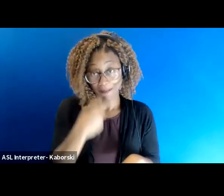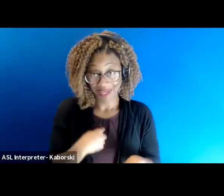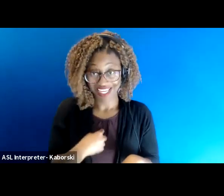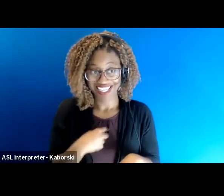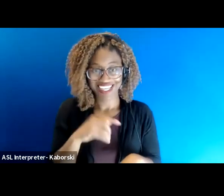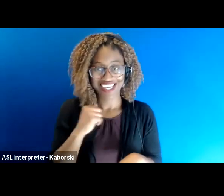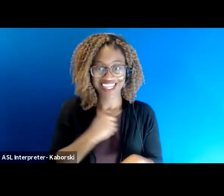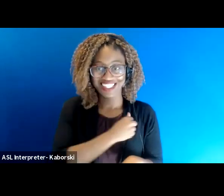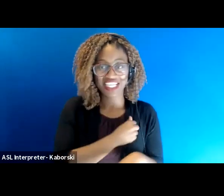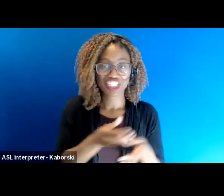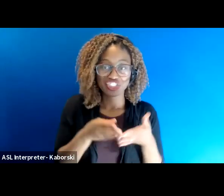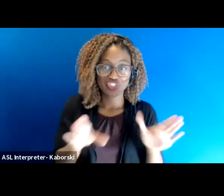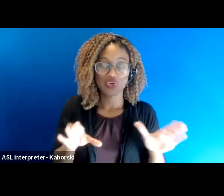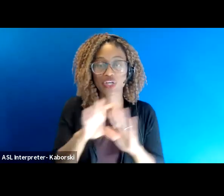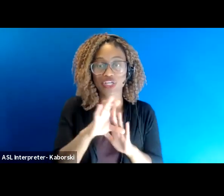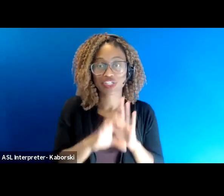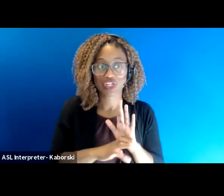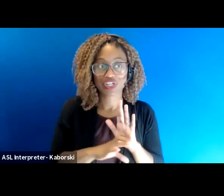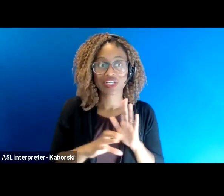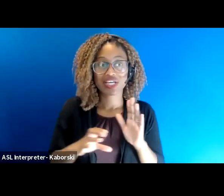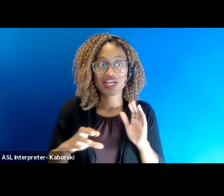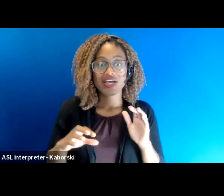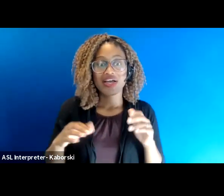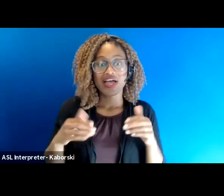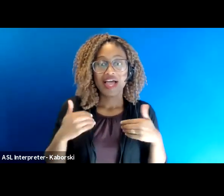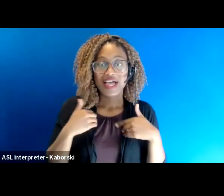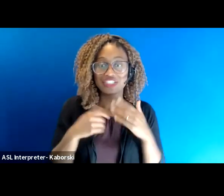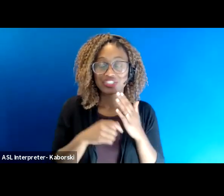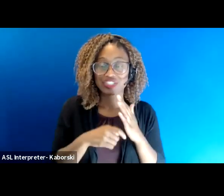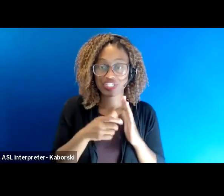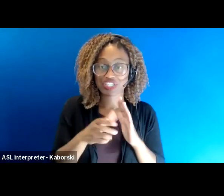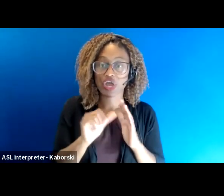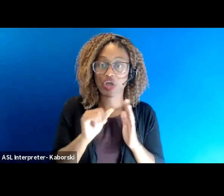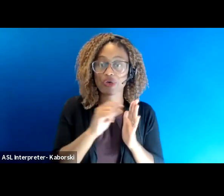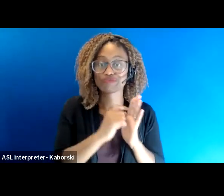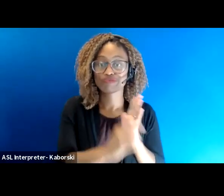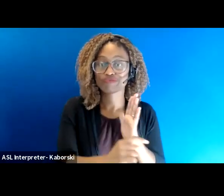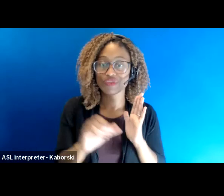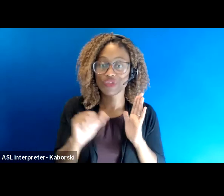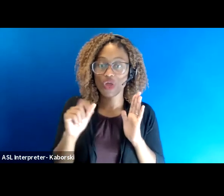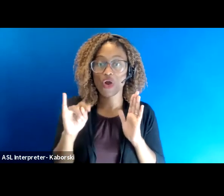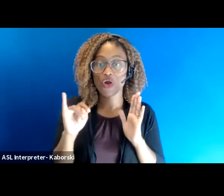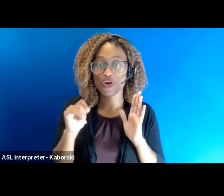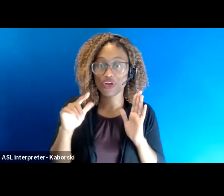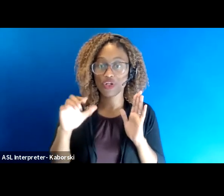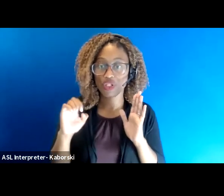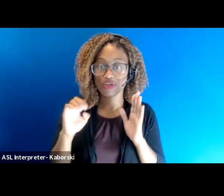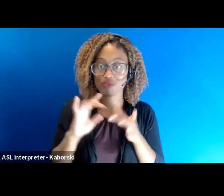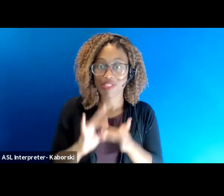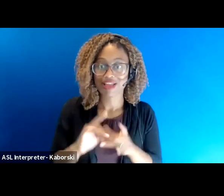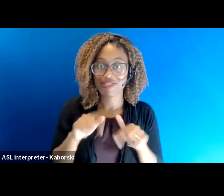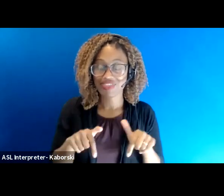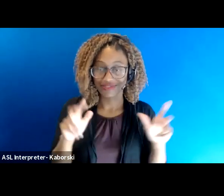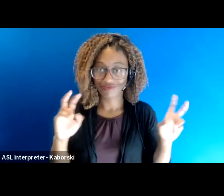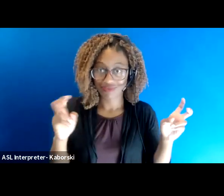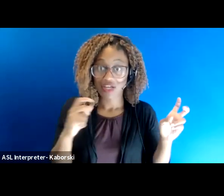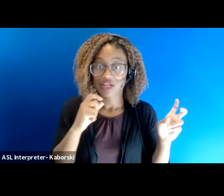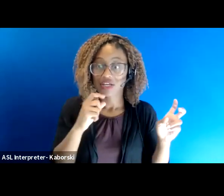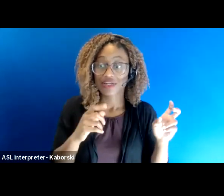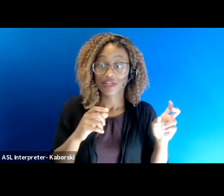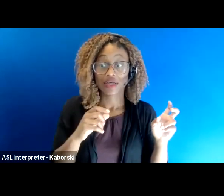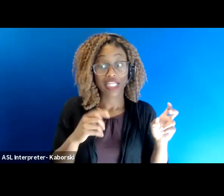Atlanta Journal-Constitution had done an article on the very thing not too long before